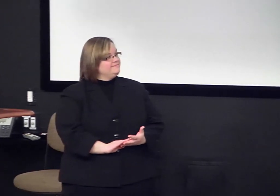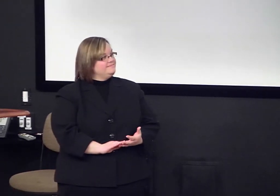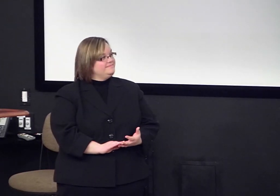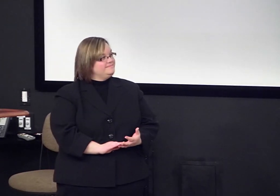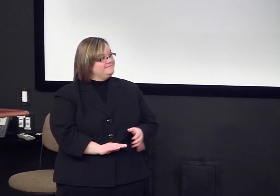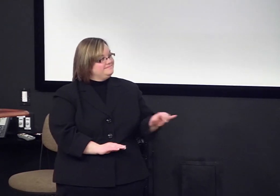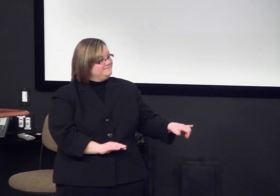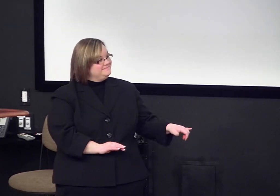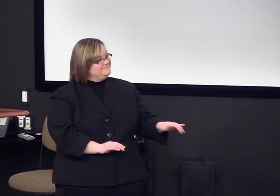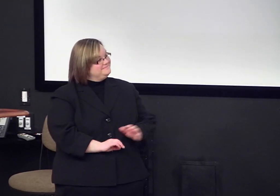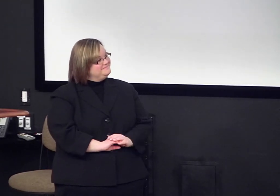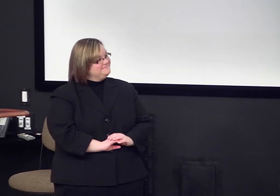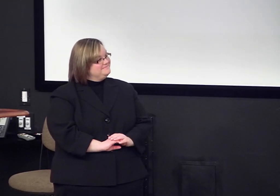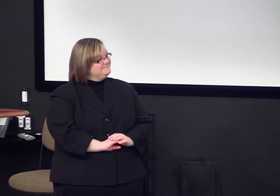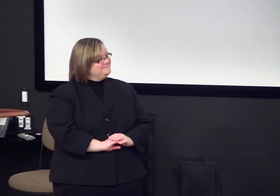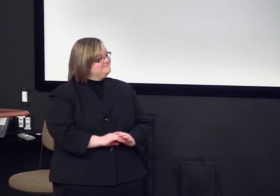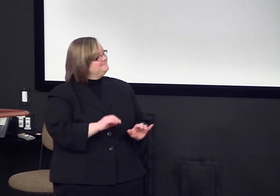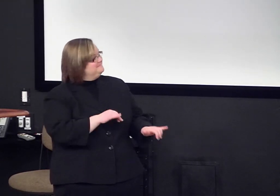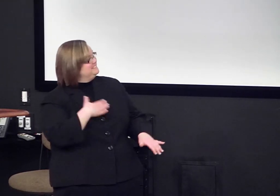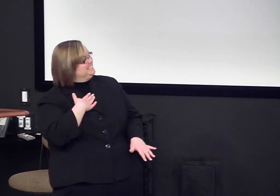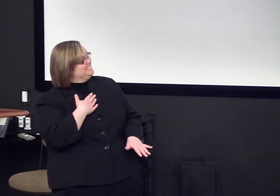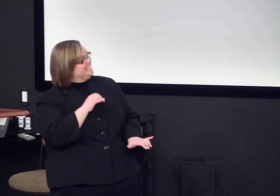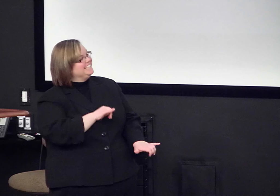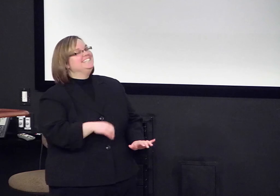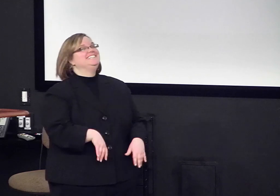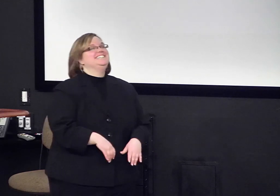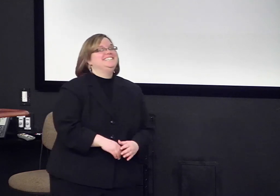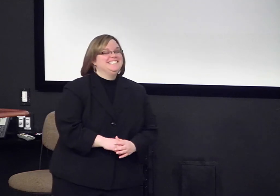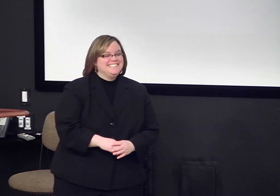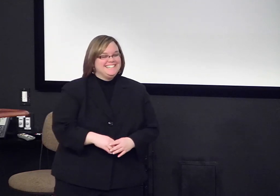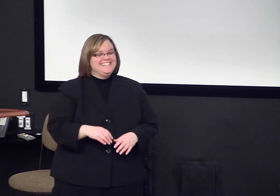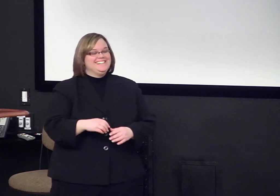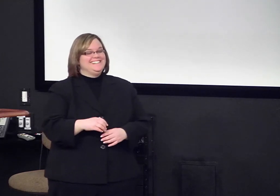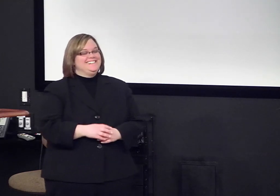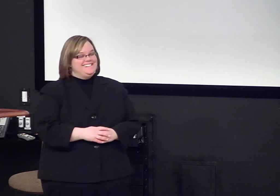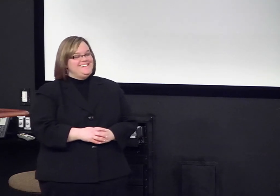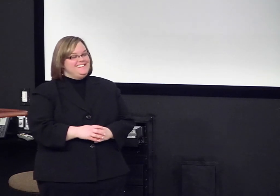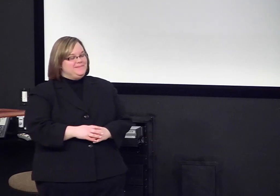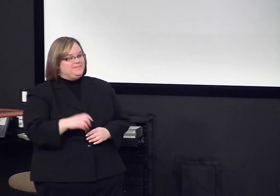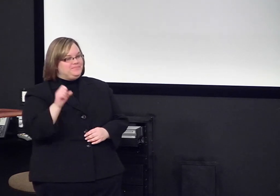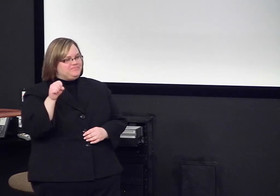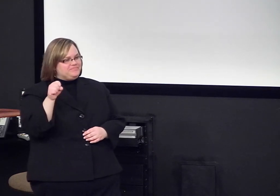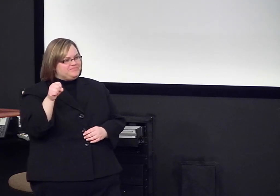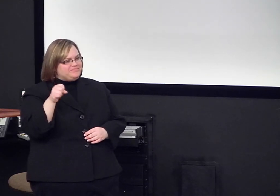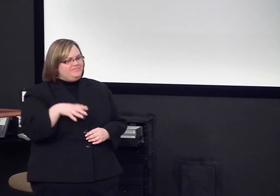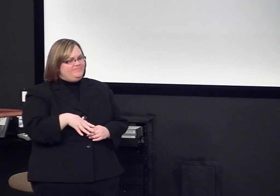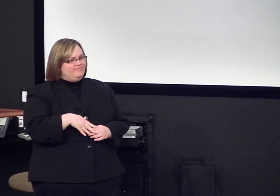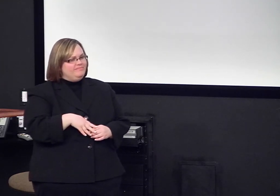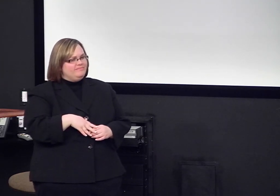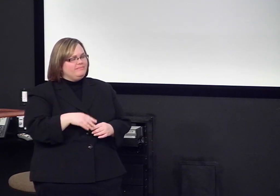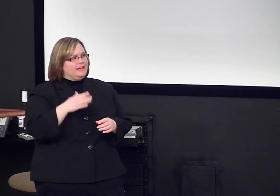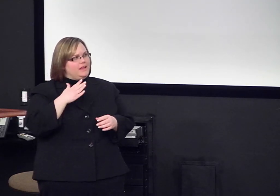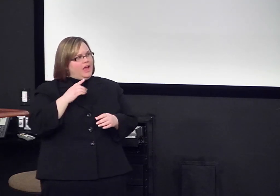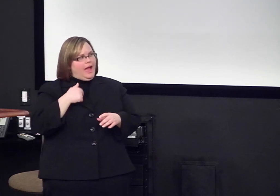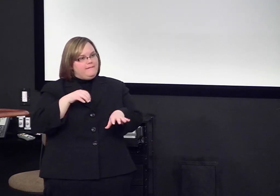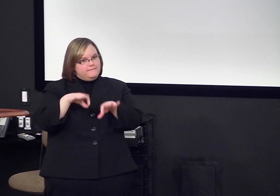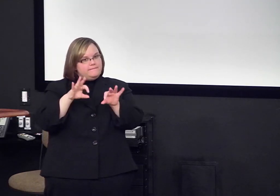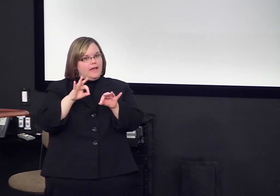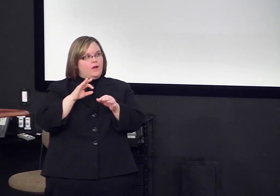sometimes have a conversation with the deaf caller and that creates rapport. And I just wonder if any of that happens with the hearing callers as well.